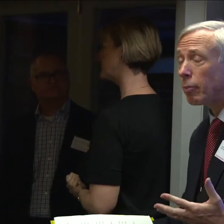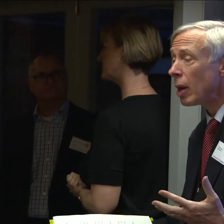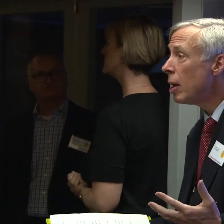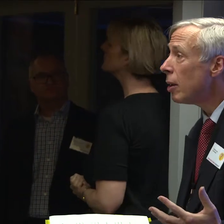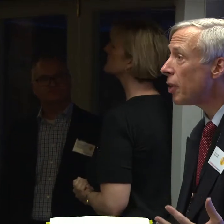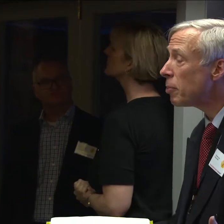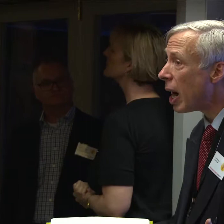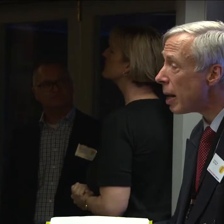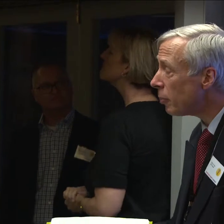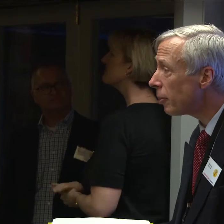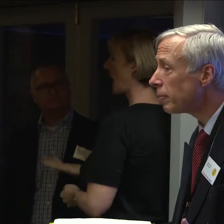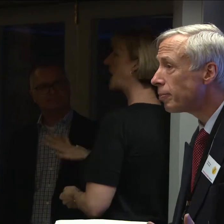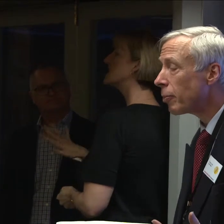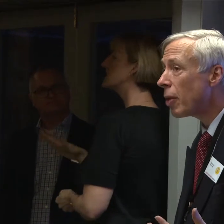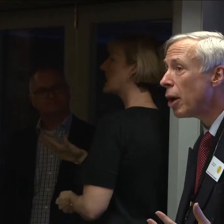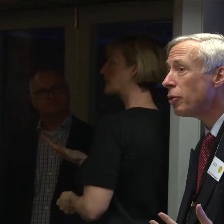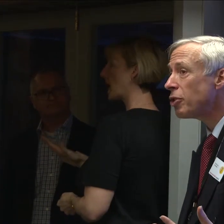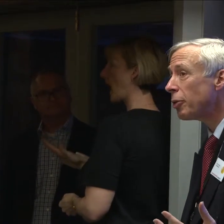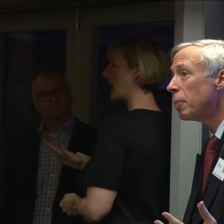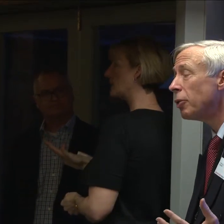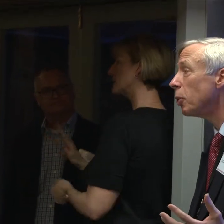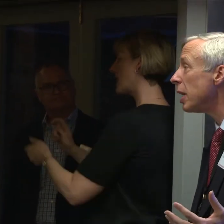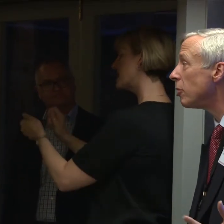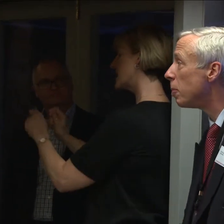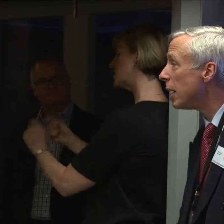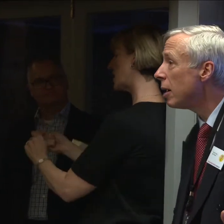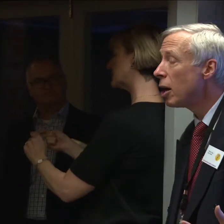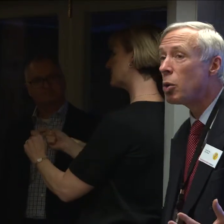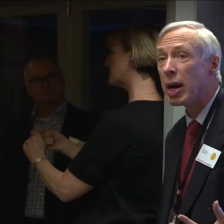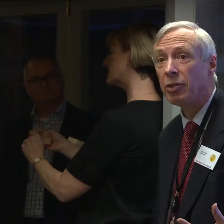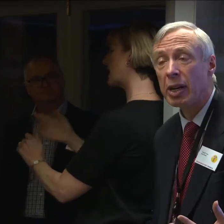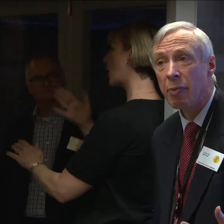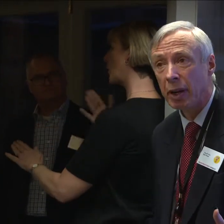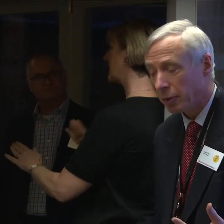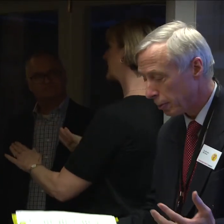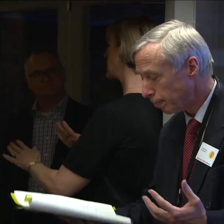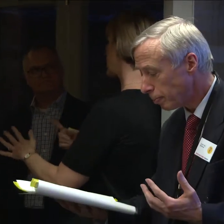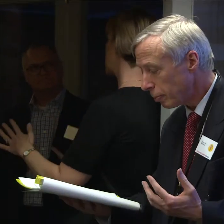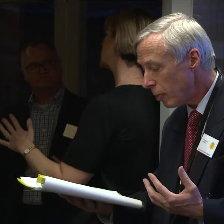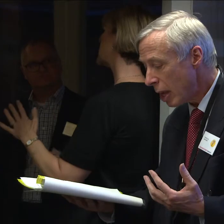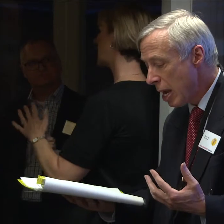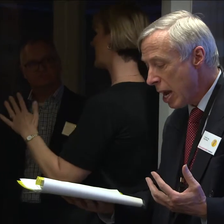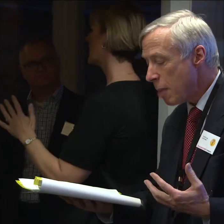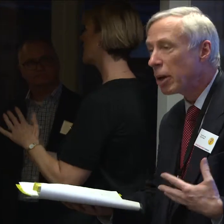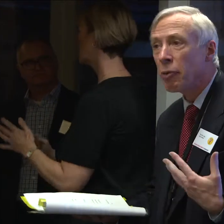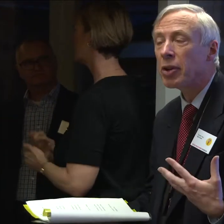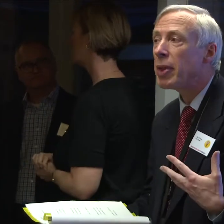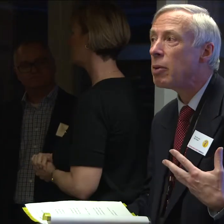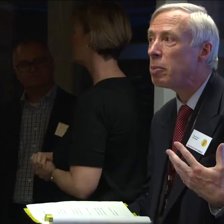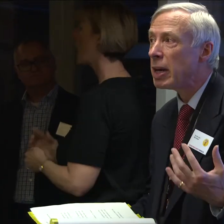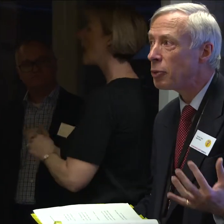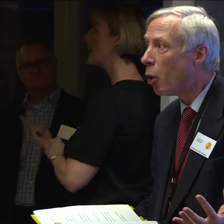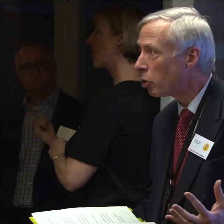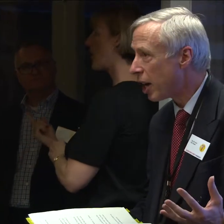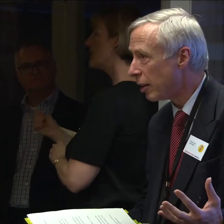Now, sometimes those adjustments will need to be quite significant. But often